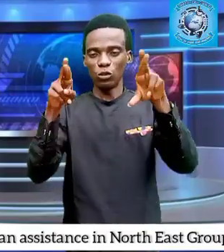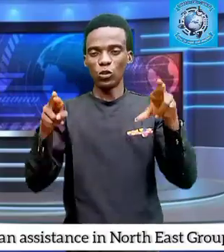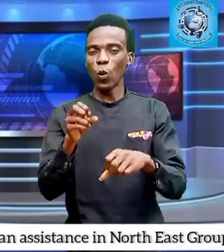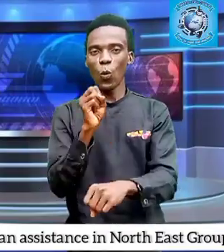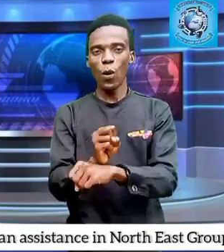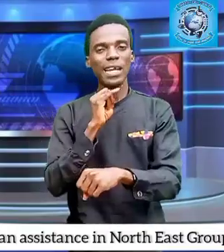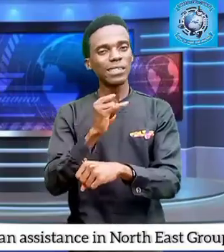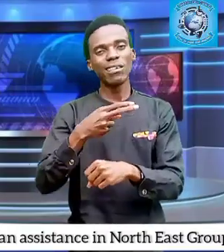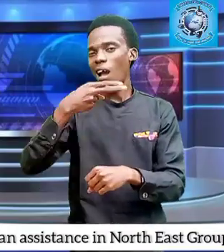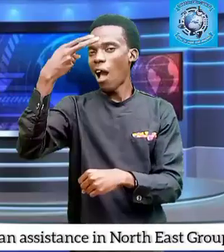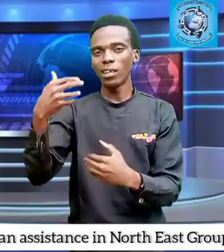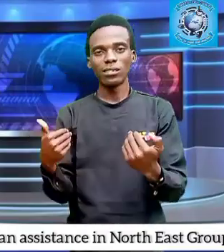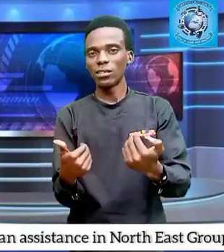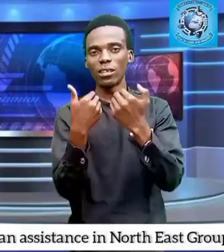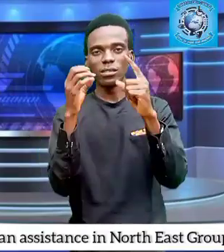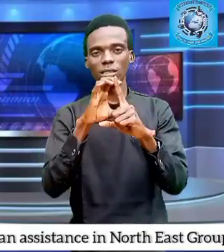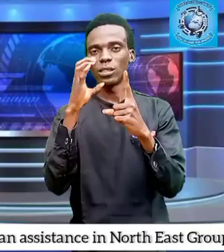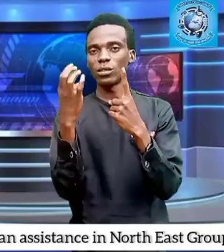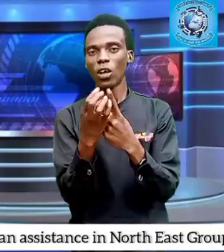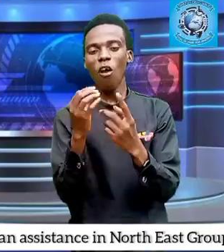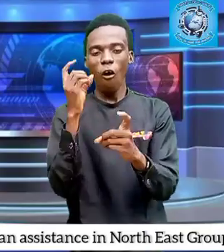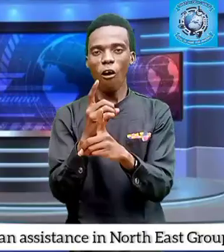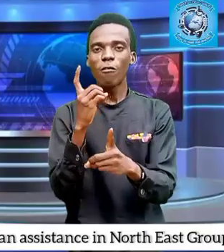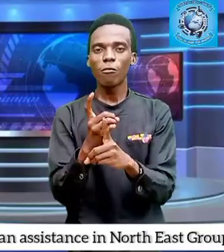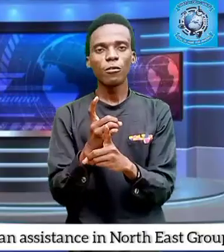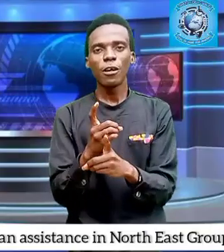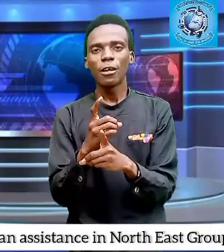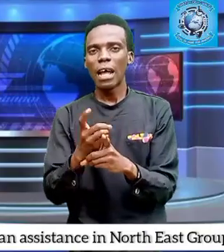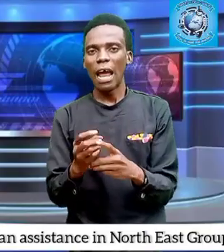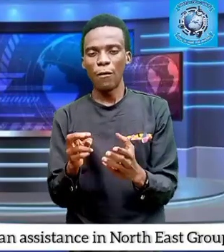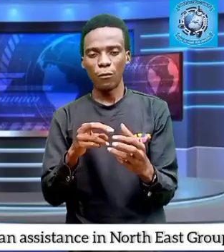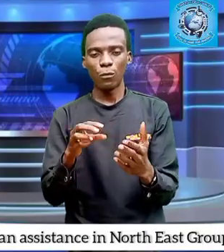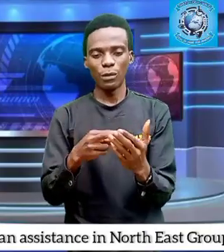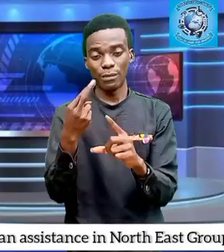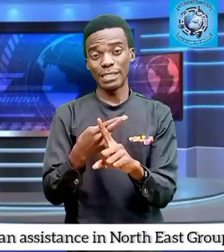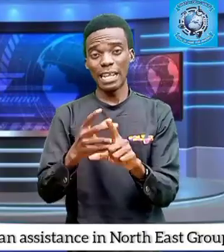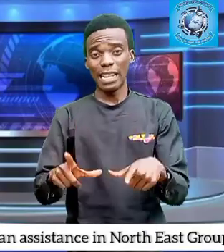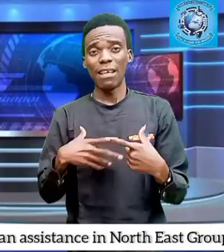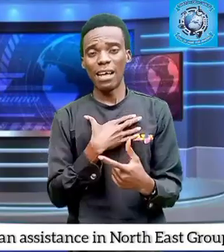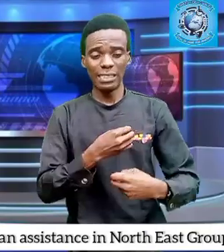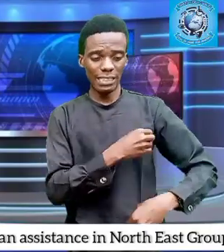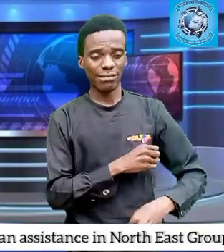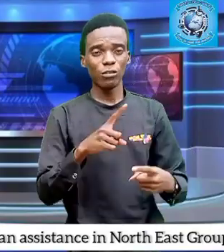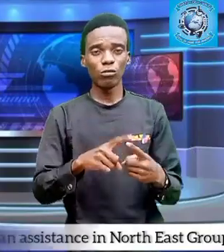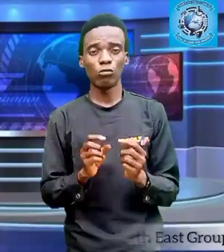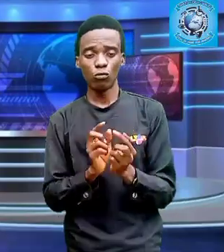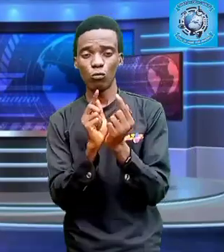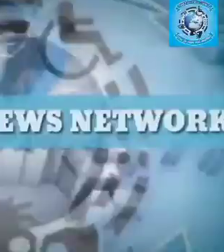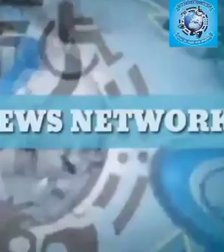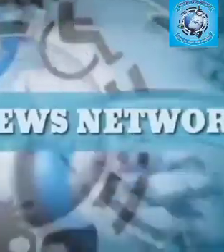is extremely challenging circumstances, often risking their lives and safety to reach people that are in